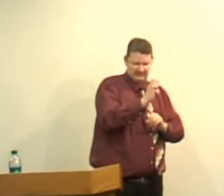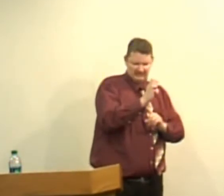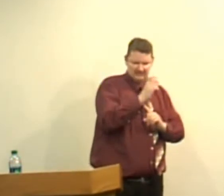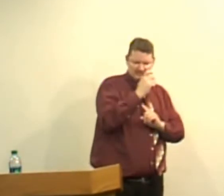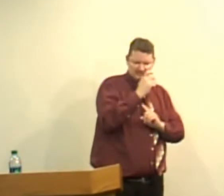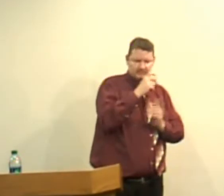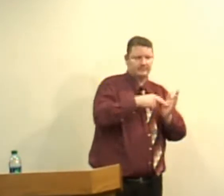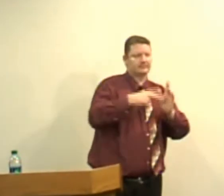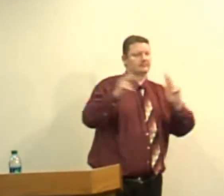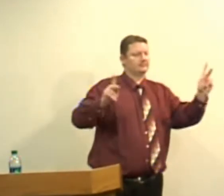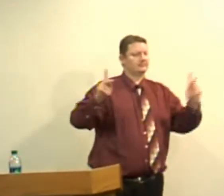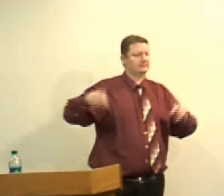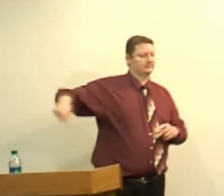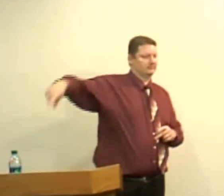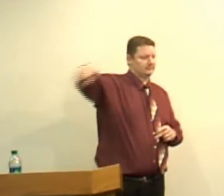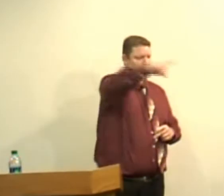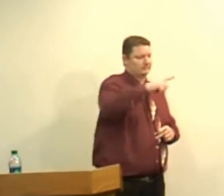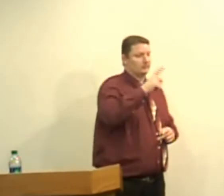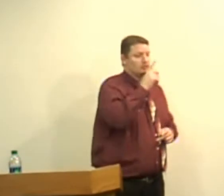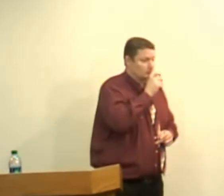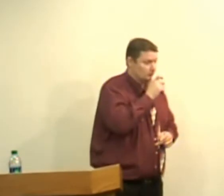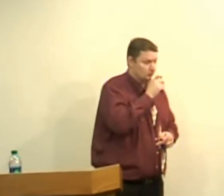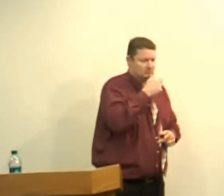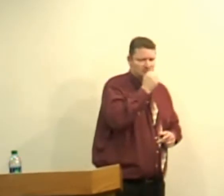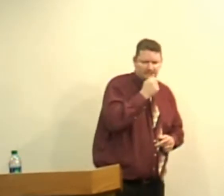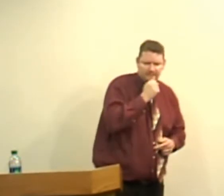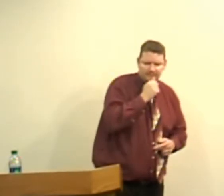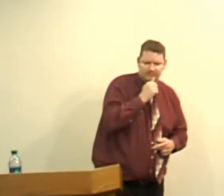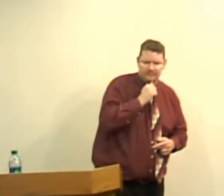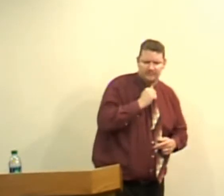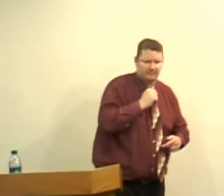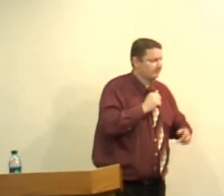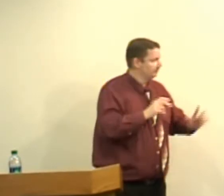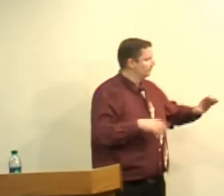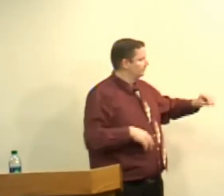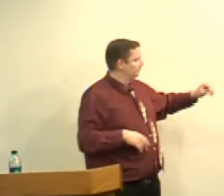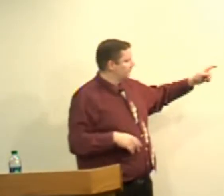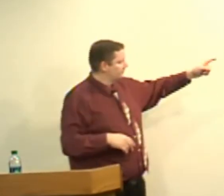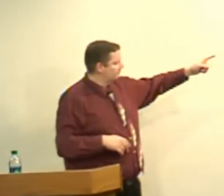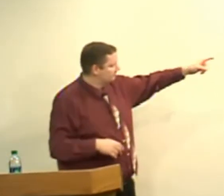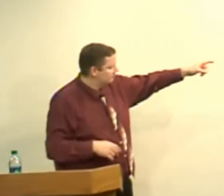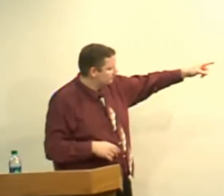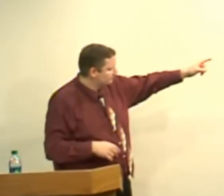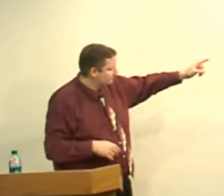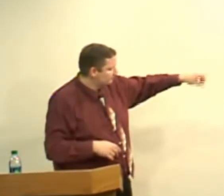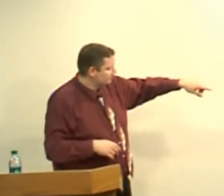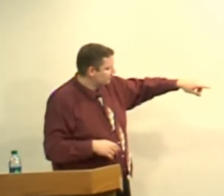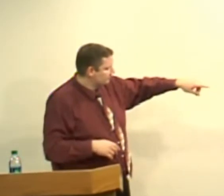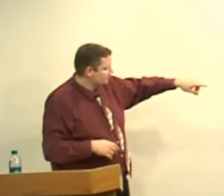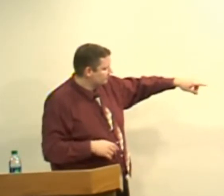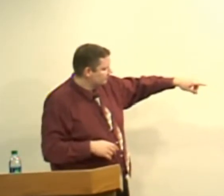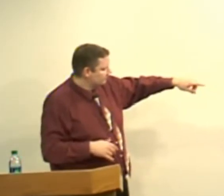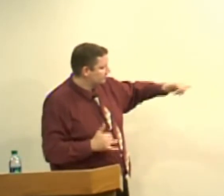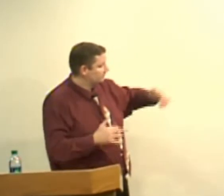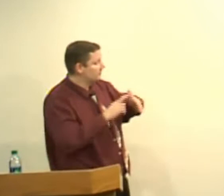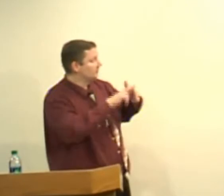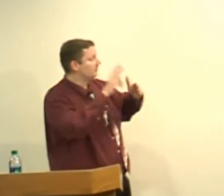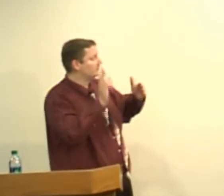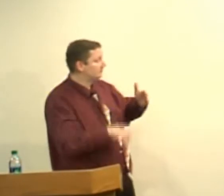It says, for he who suffered, people who have already suffered, so that he refers